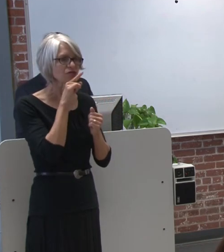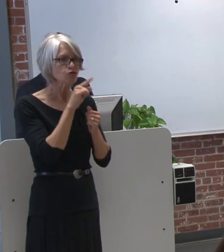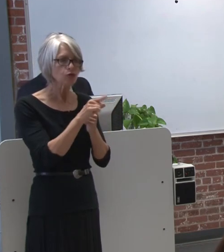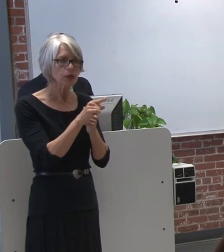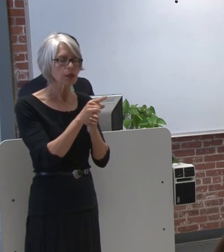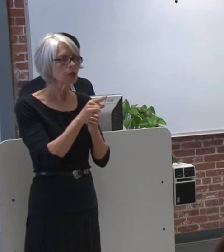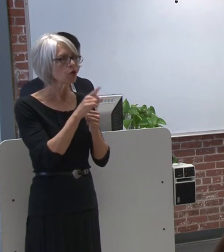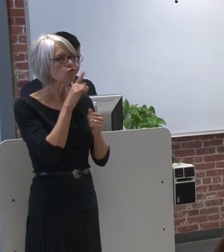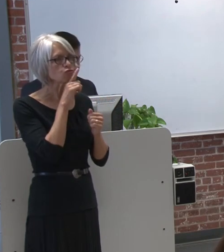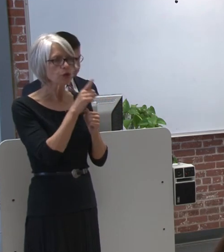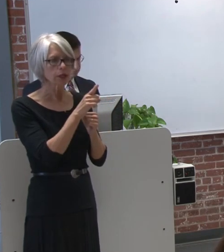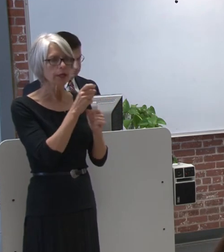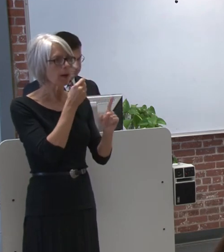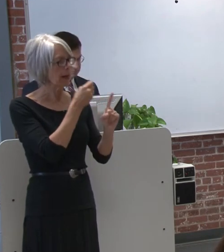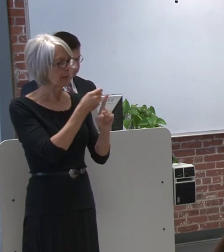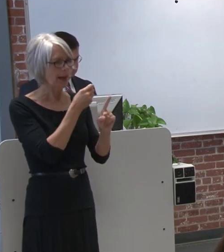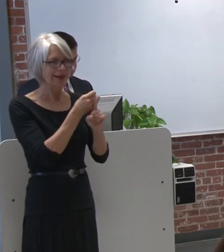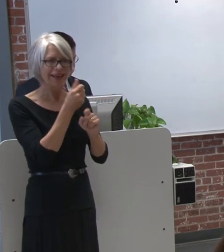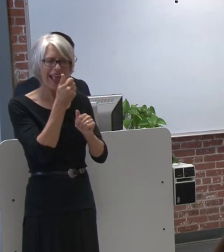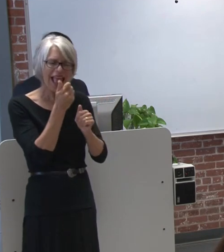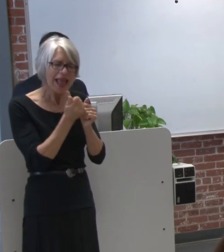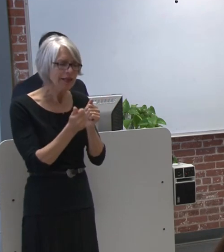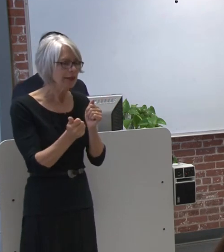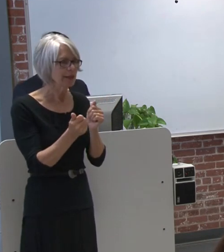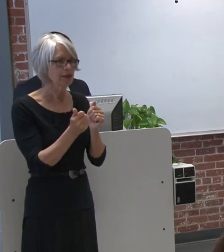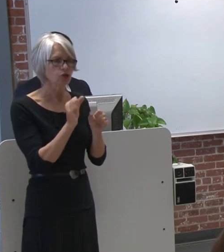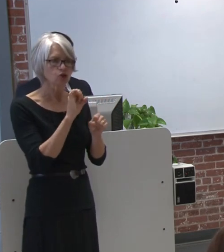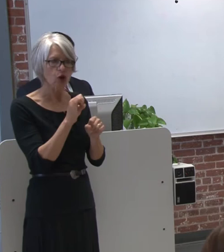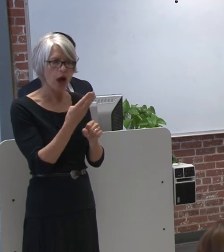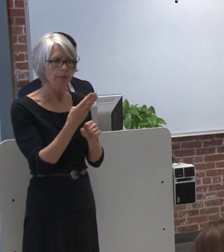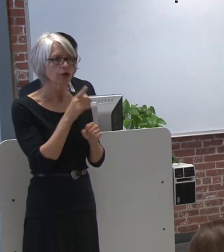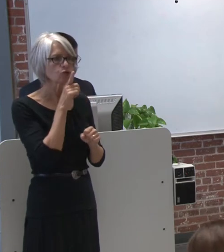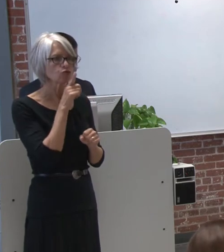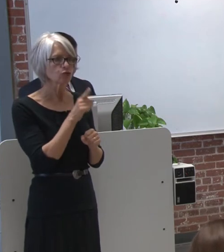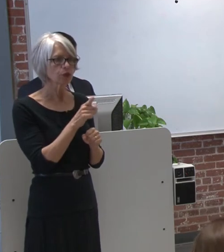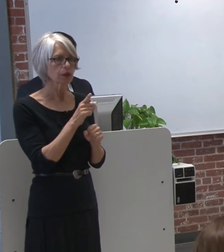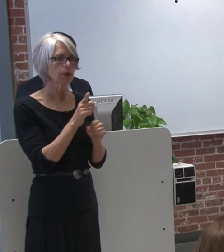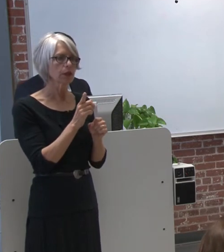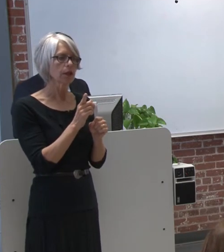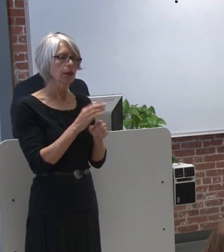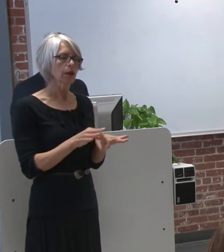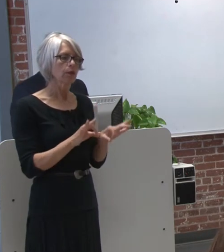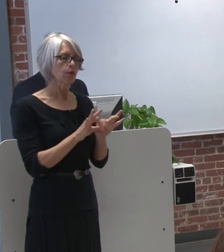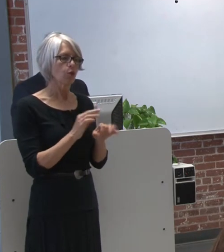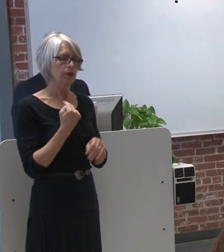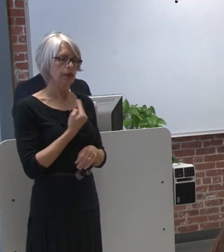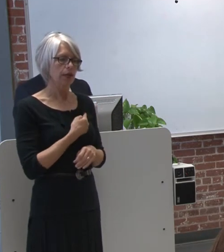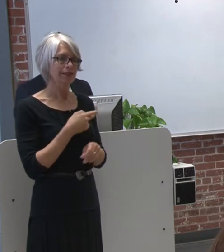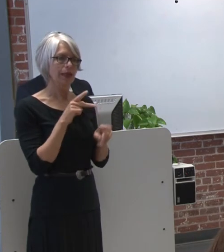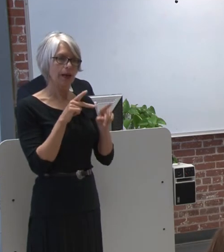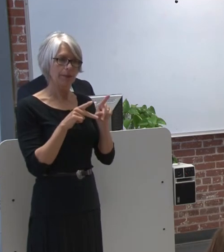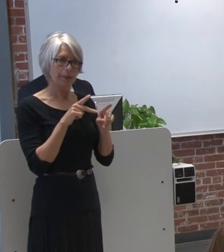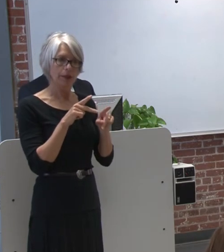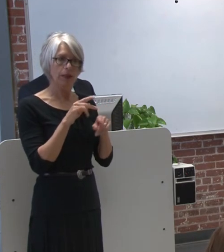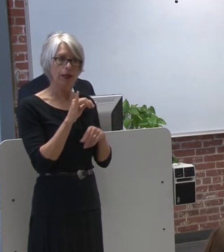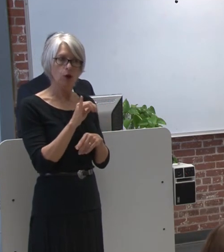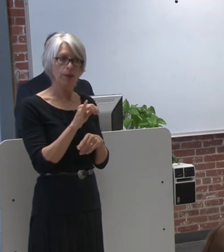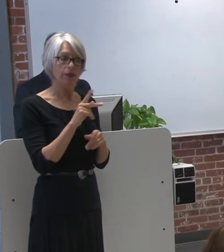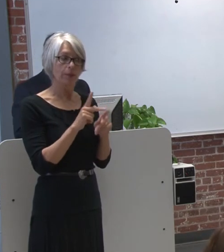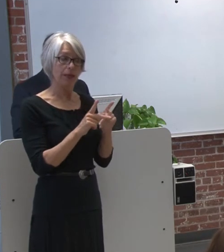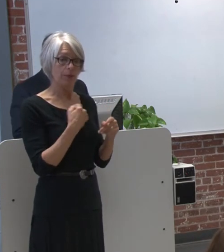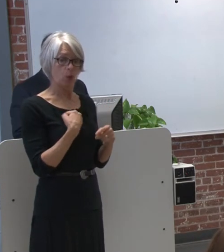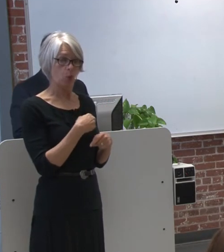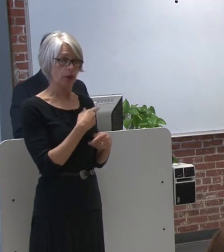employment that you're going to have. I know it's extremely important to us at People Incorporated that the people that we serve are satisfied,